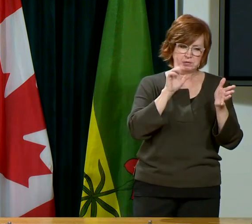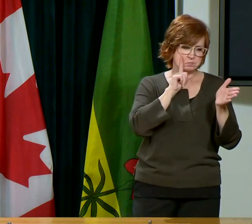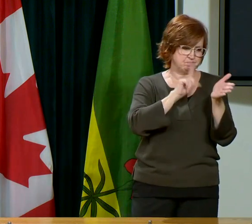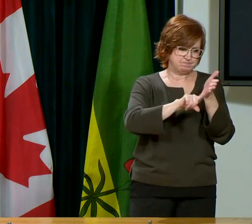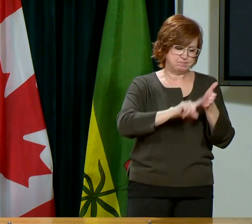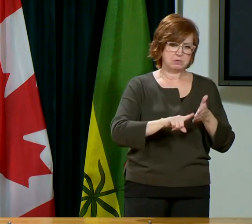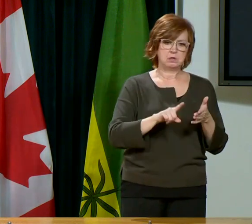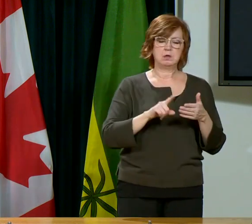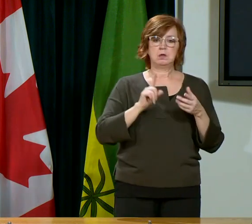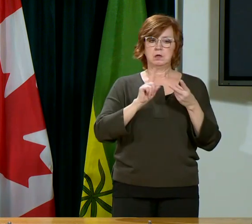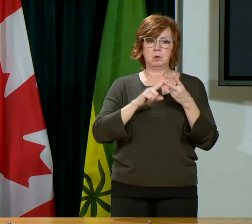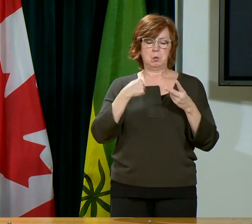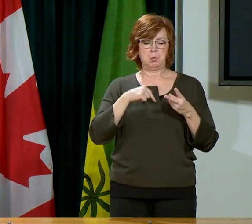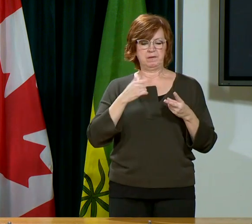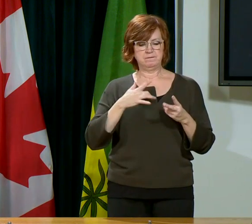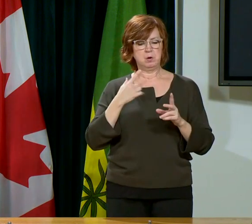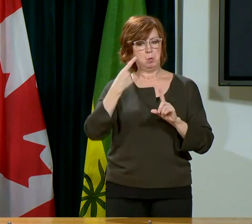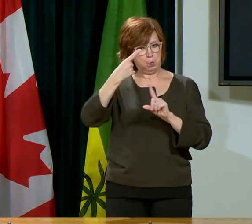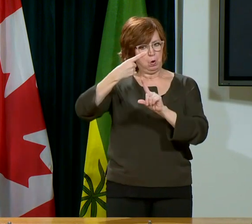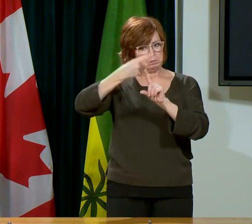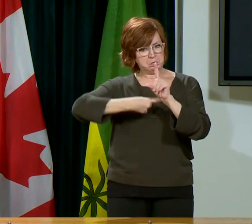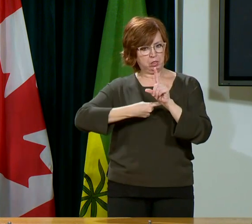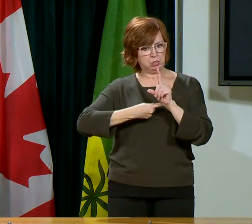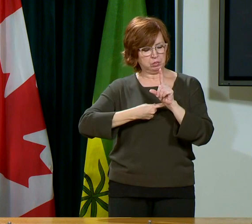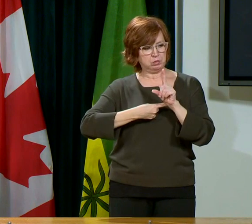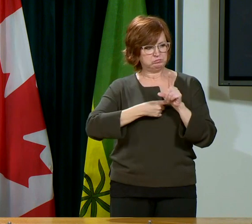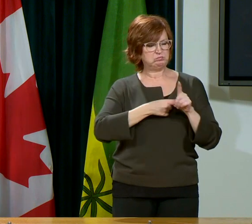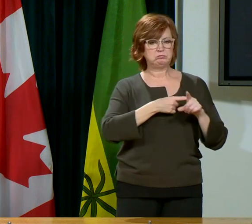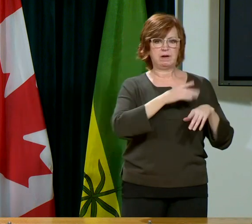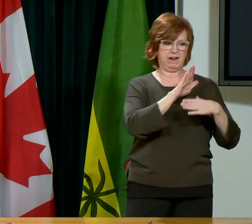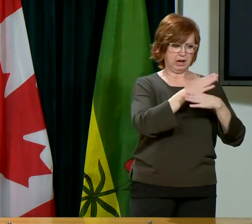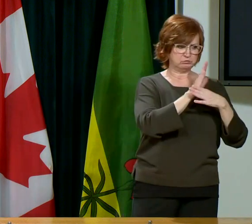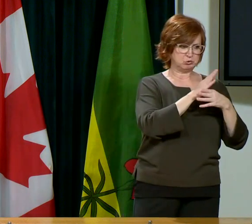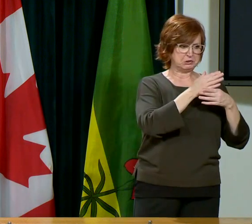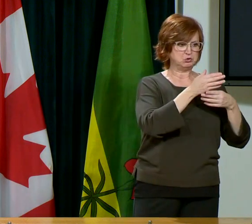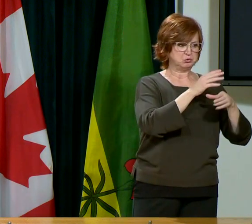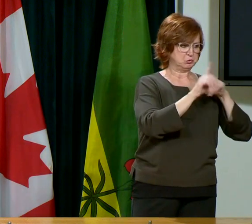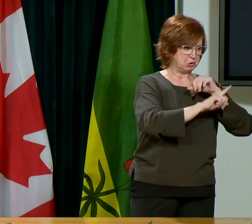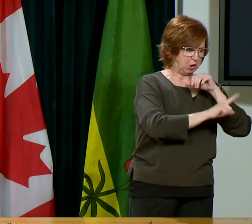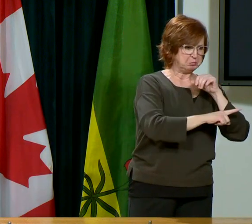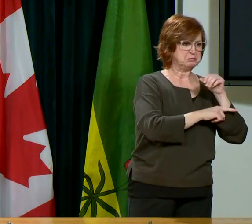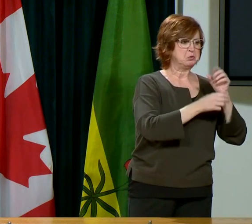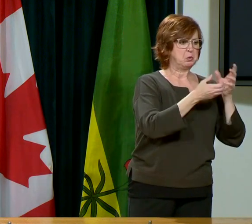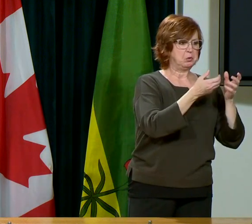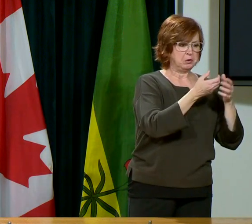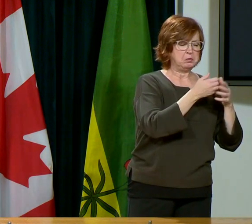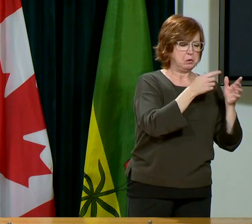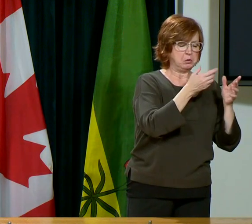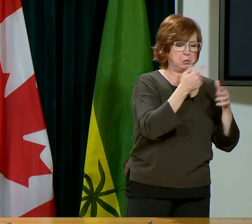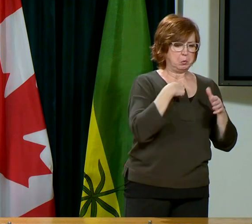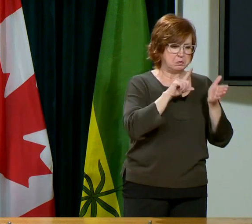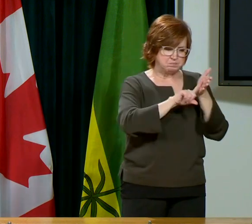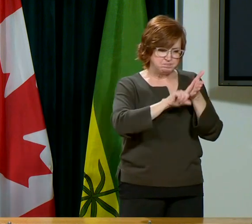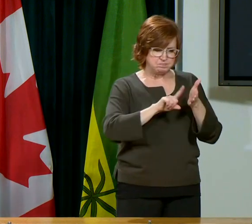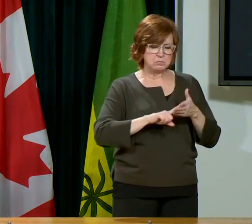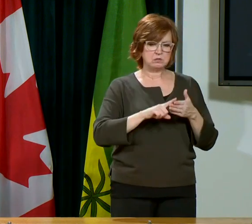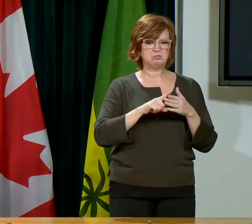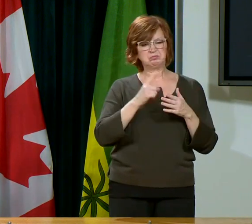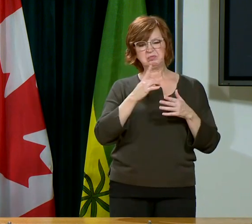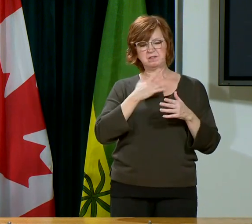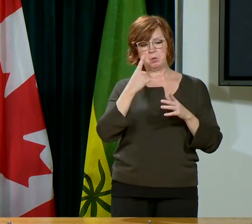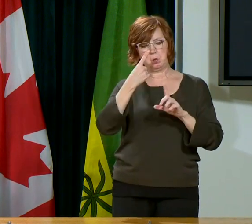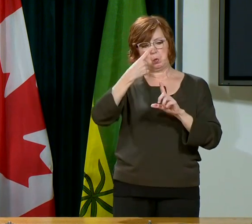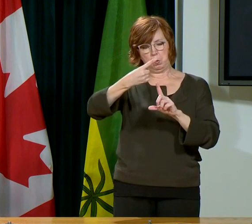all PPE for the province based on our current burn rate. With the announcements today to go to continuous masking, there is sort of